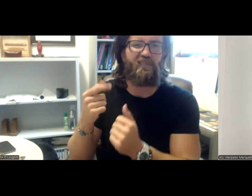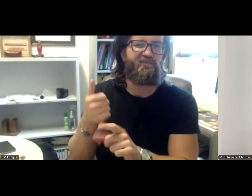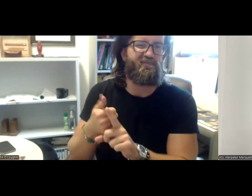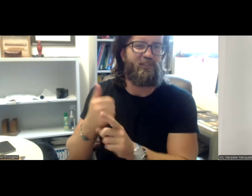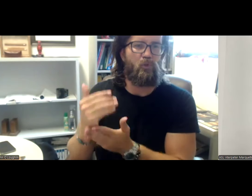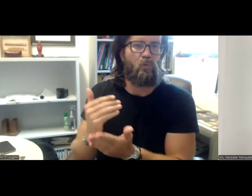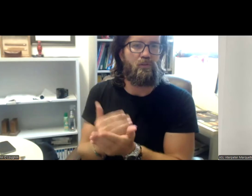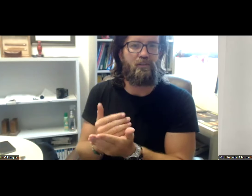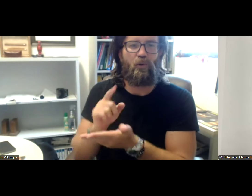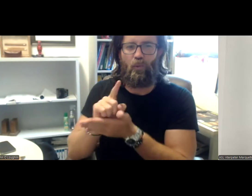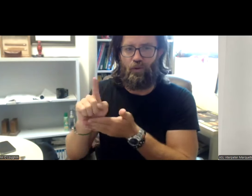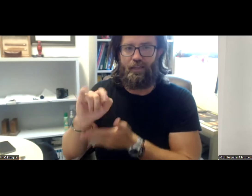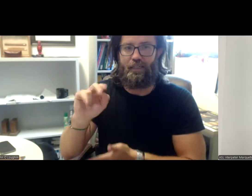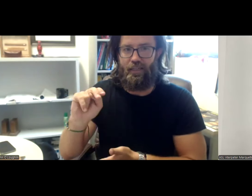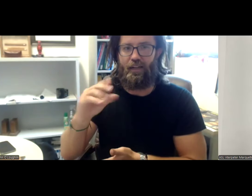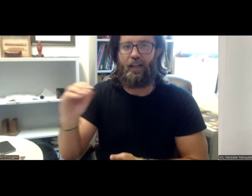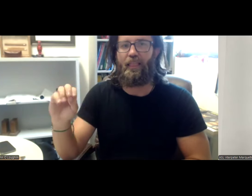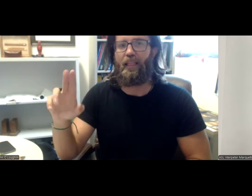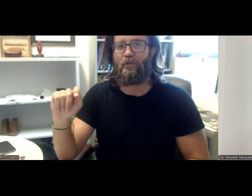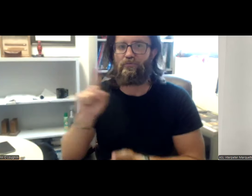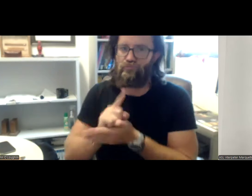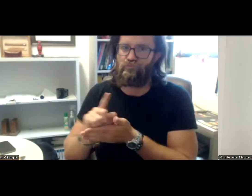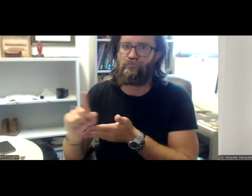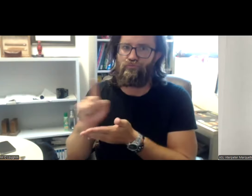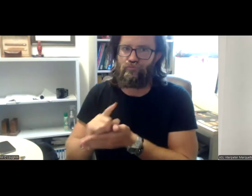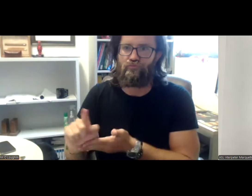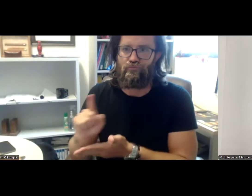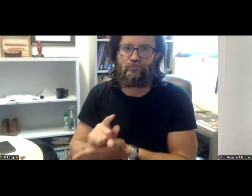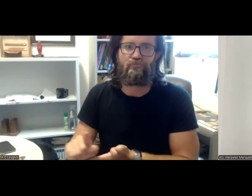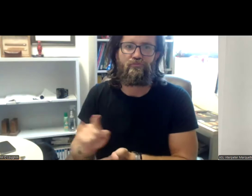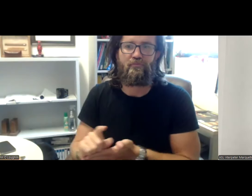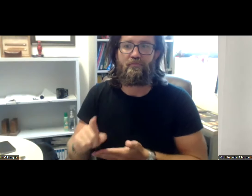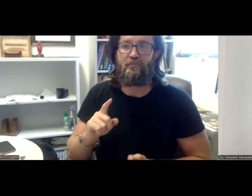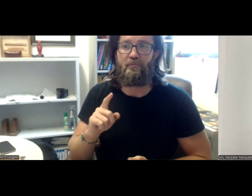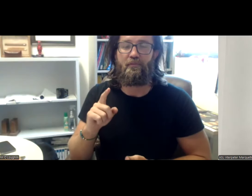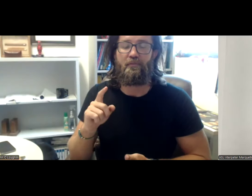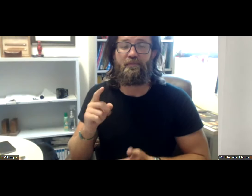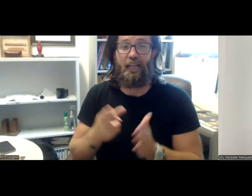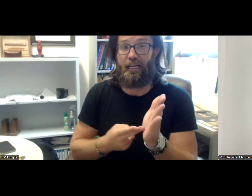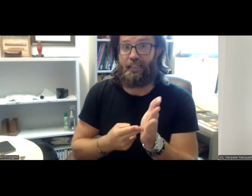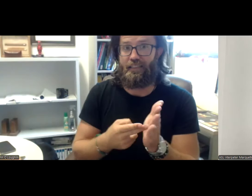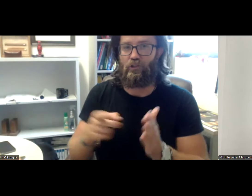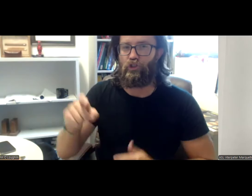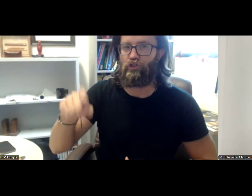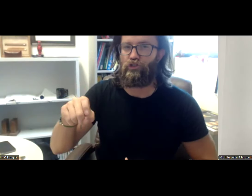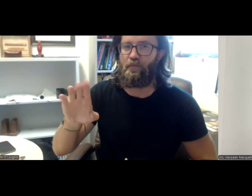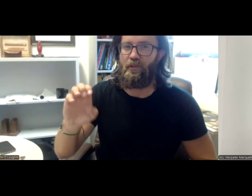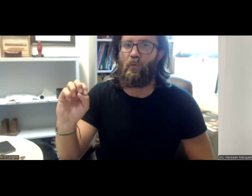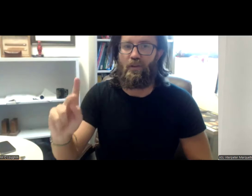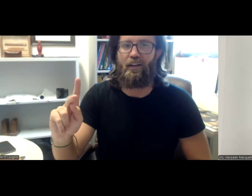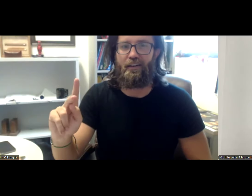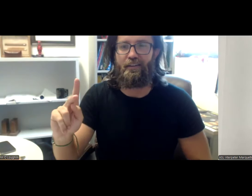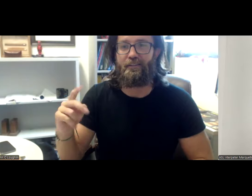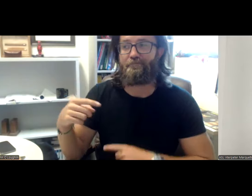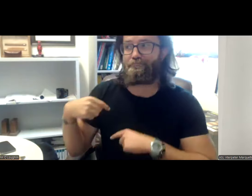And for our structure of our class, you can see how I set it up and how there's weekly modules every time.